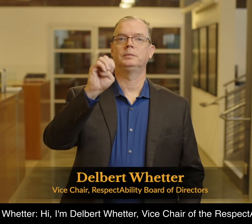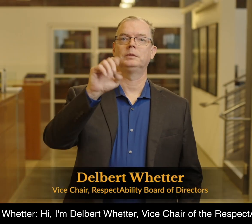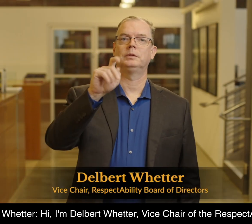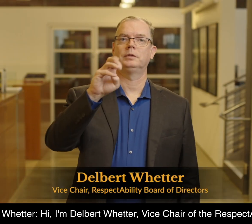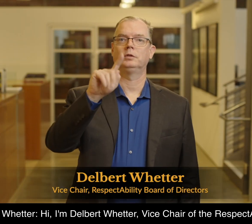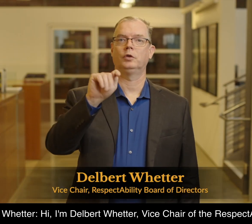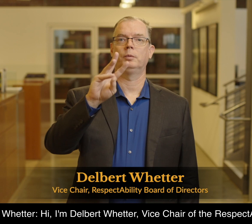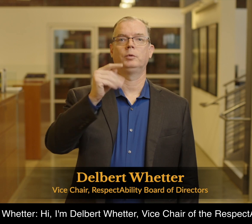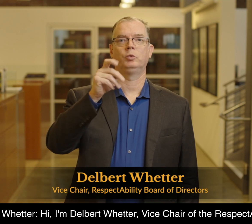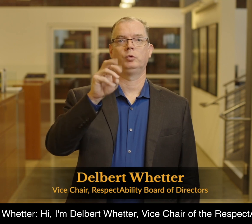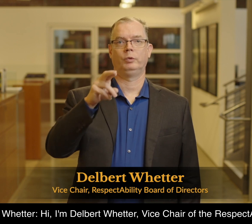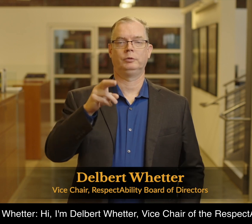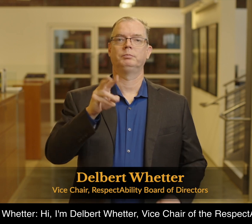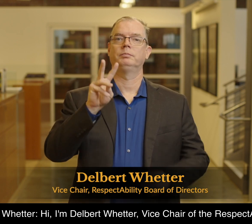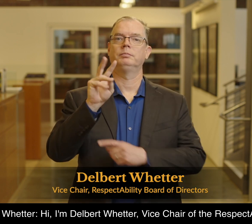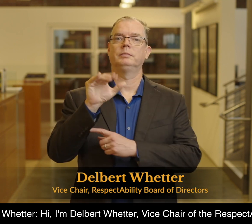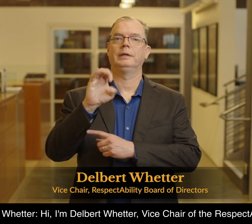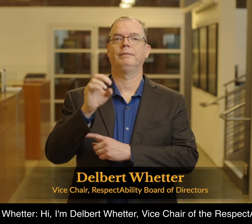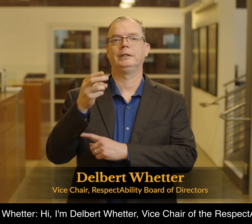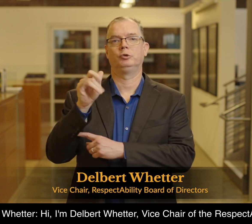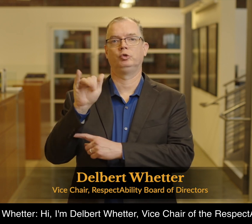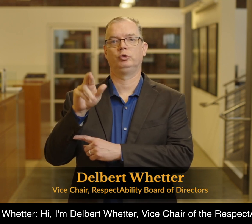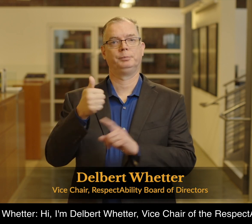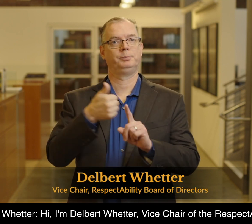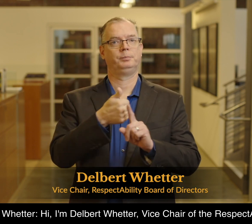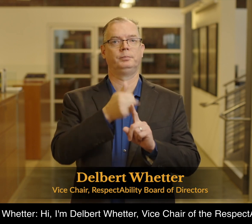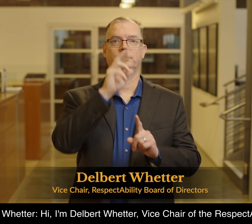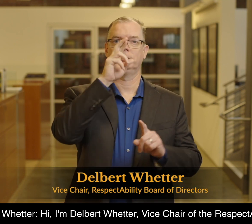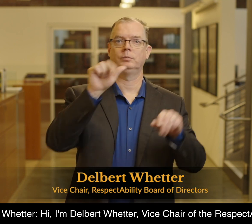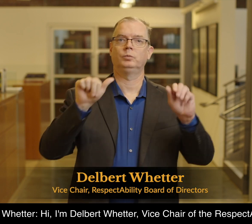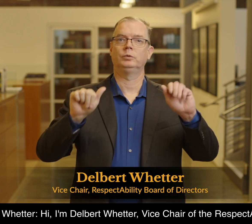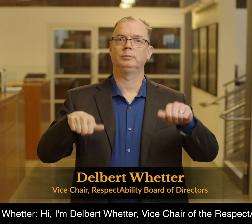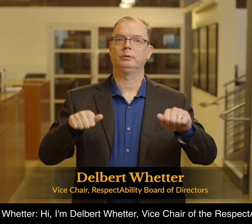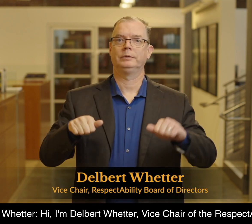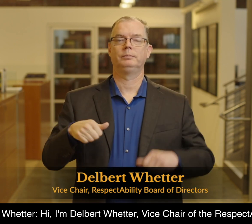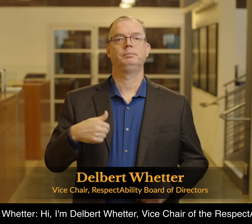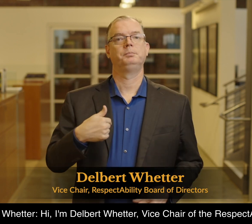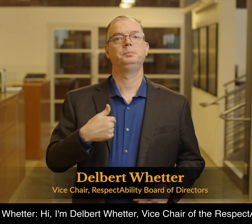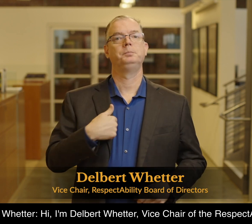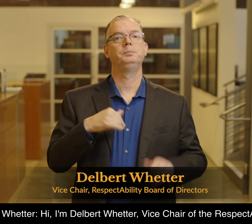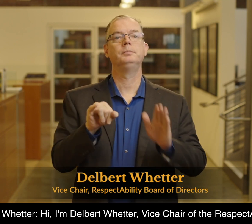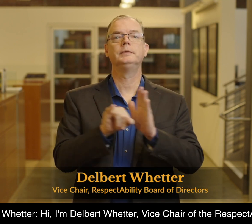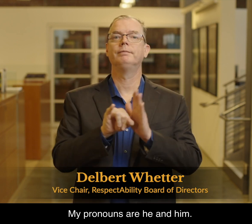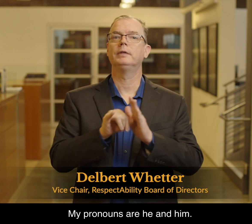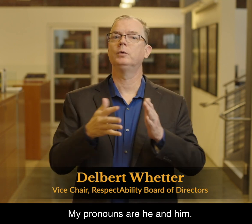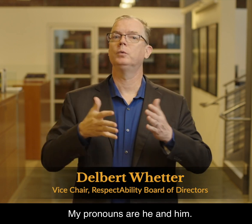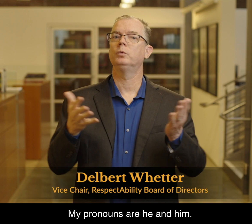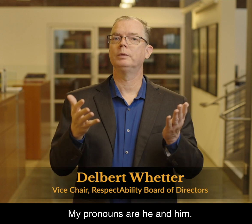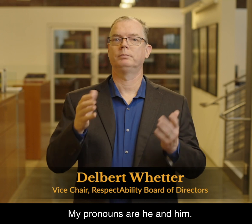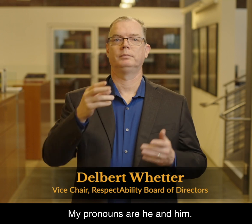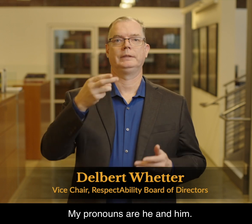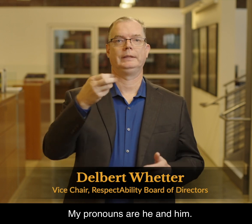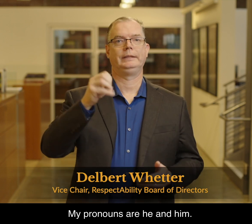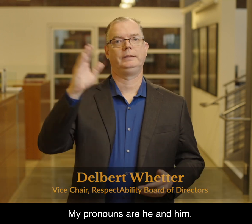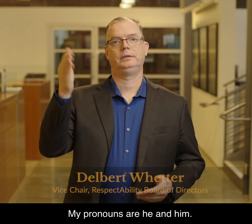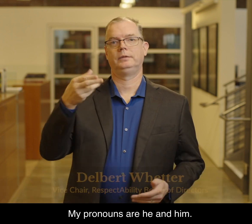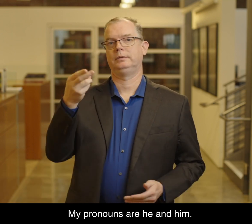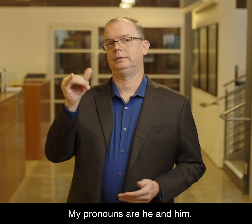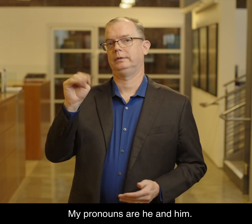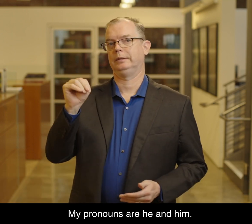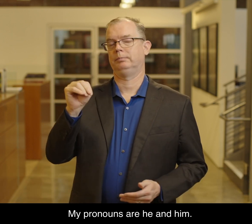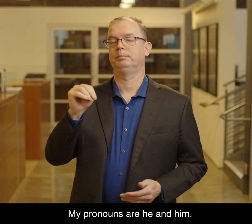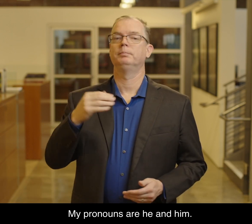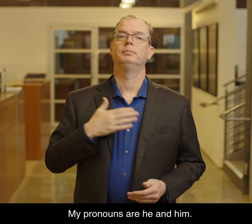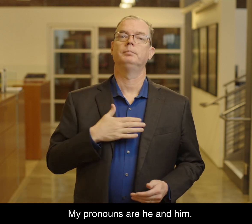Hi, I'm Delbert Wetter, Vice Chair of the RespectAbility Board. My pronouns